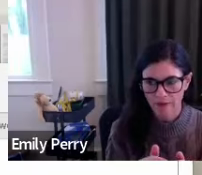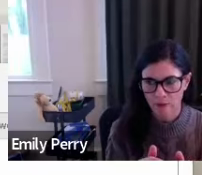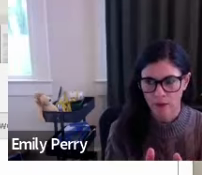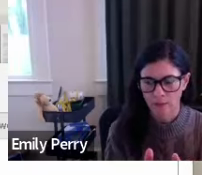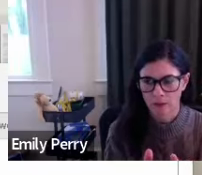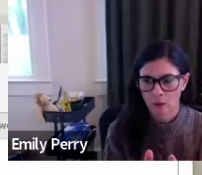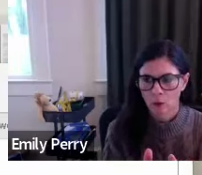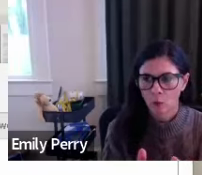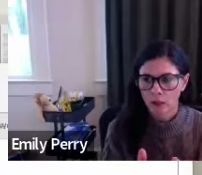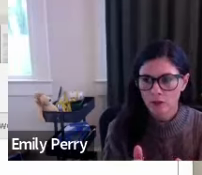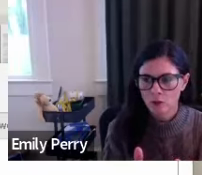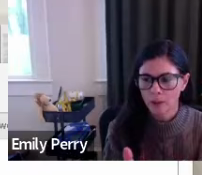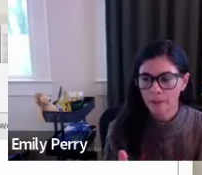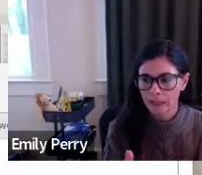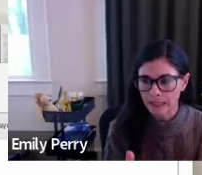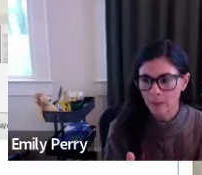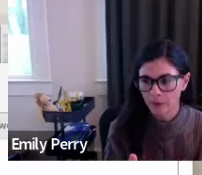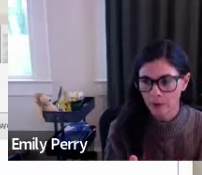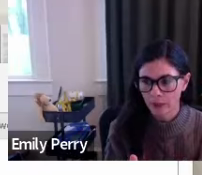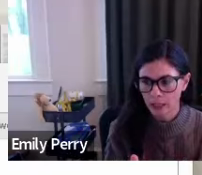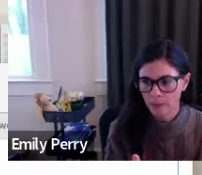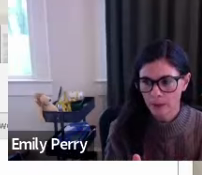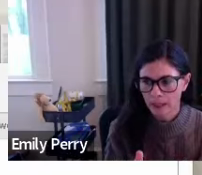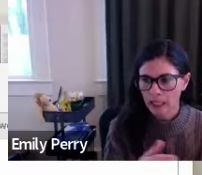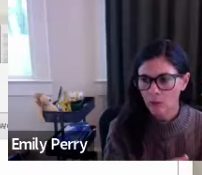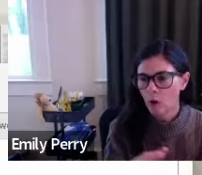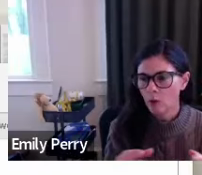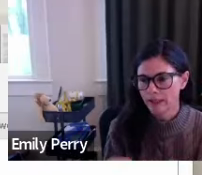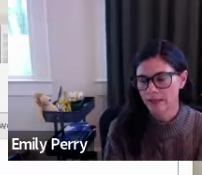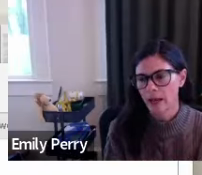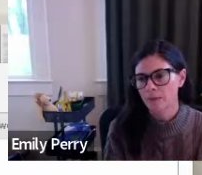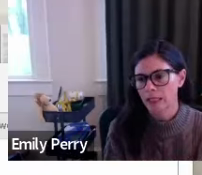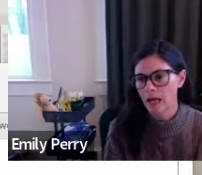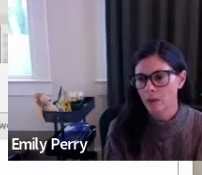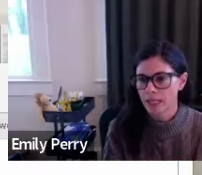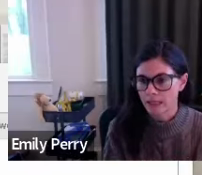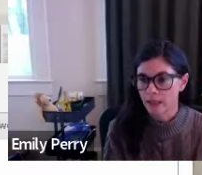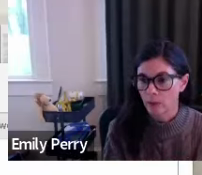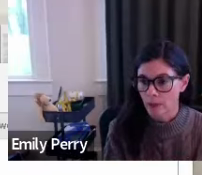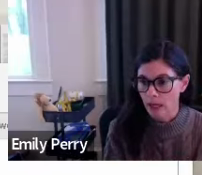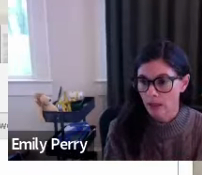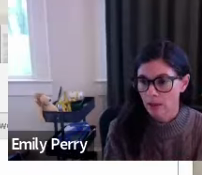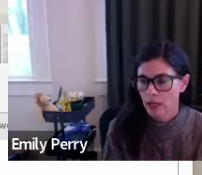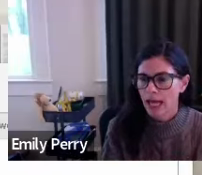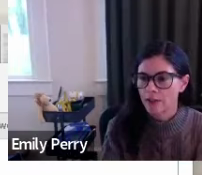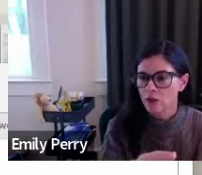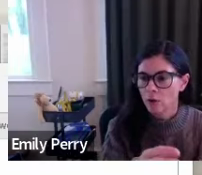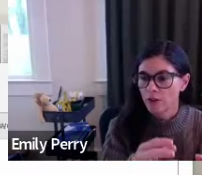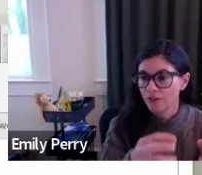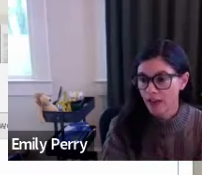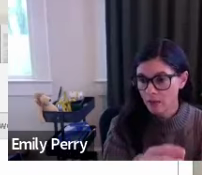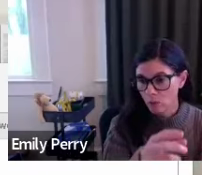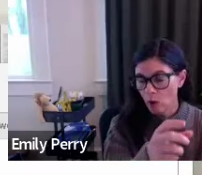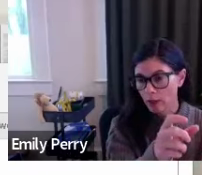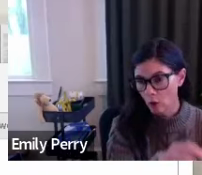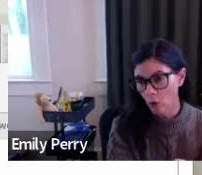particular platform, once you complete a program, it won't accept any updates that we make. And so